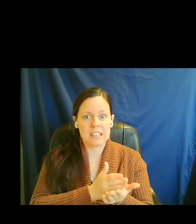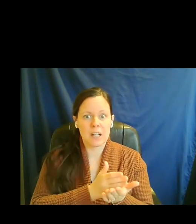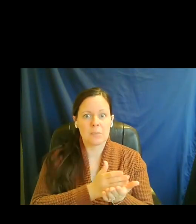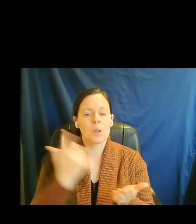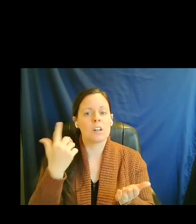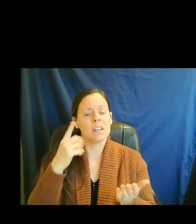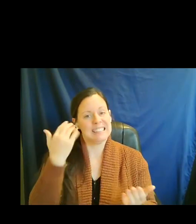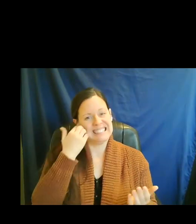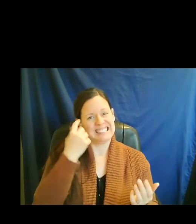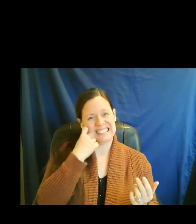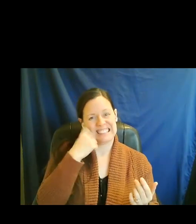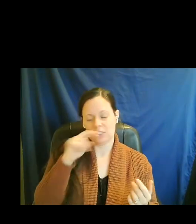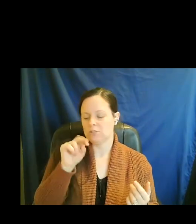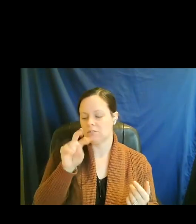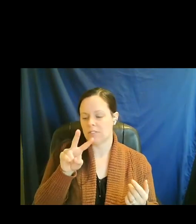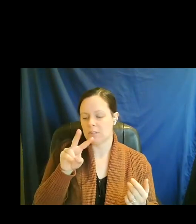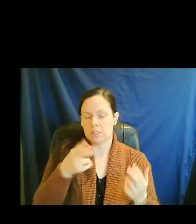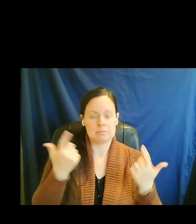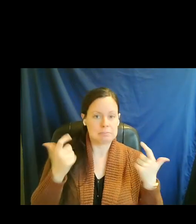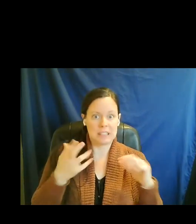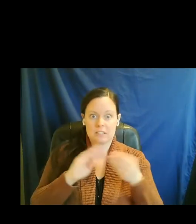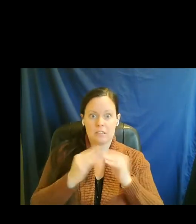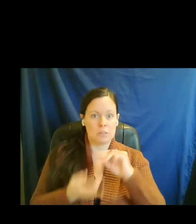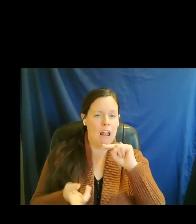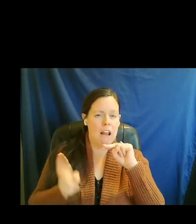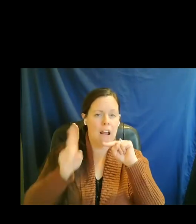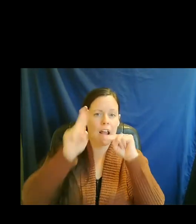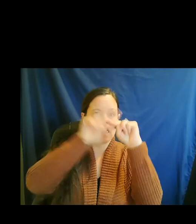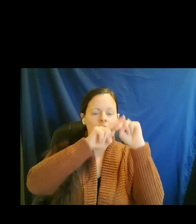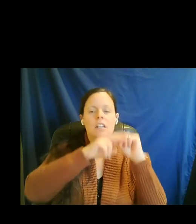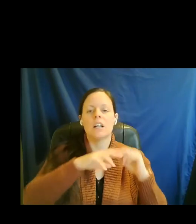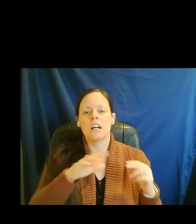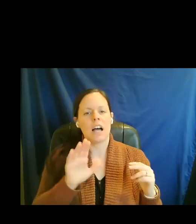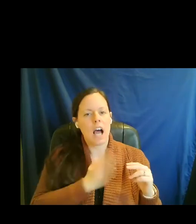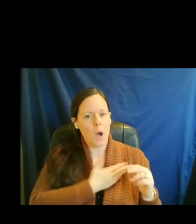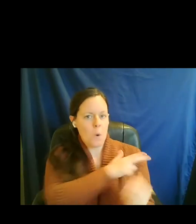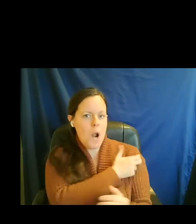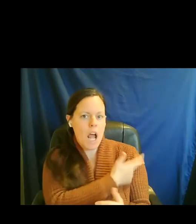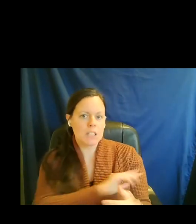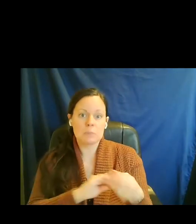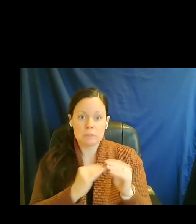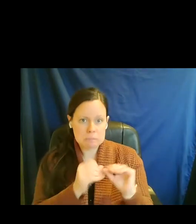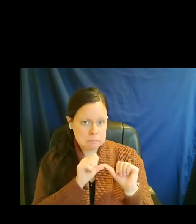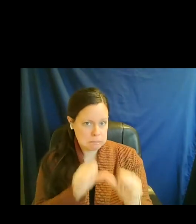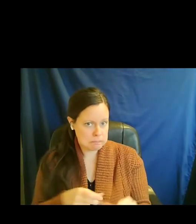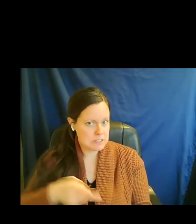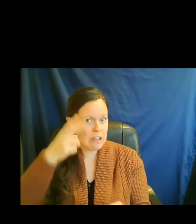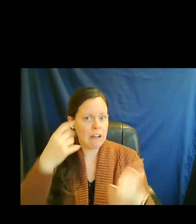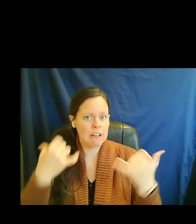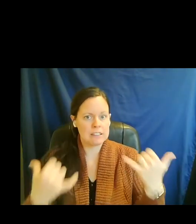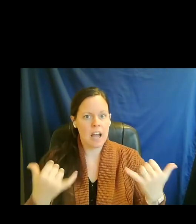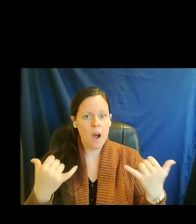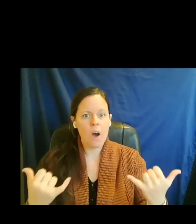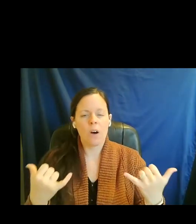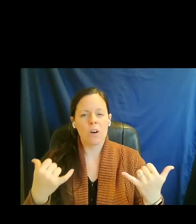in November, and our hospital numbers continue to be high still now, when we